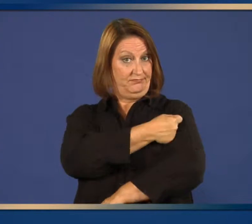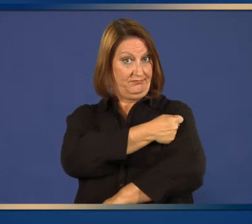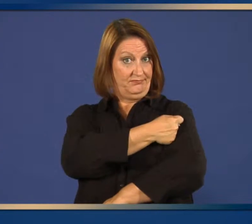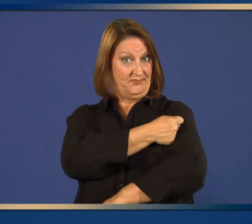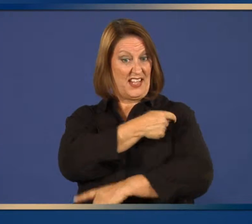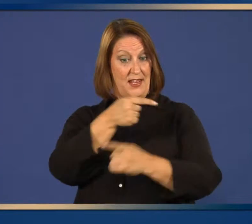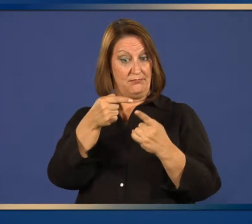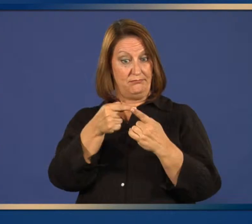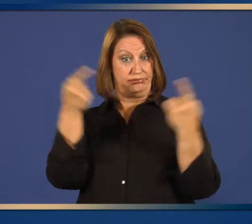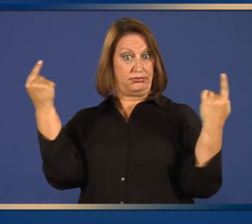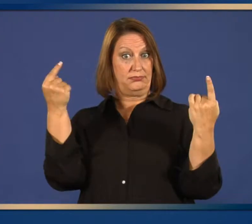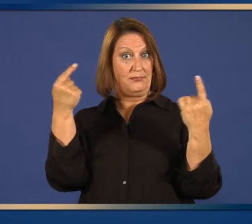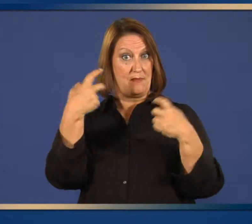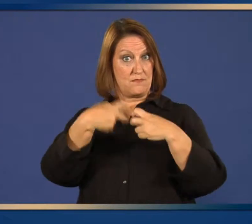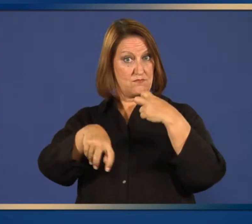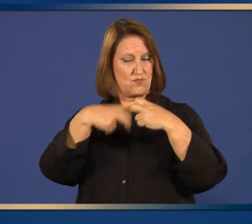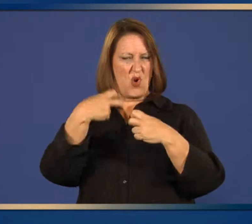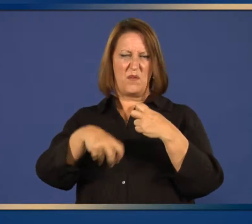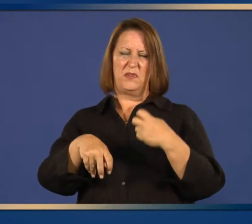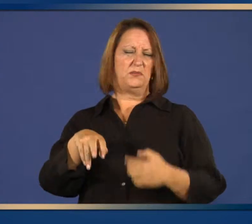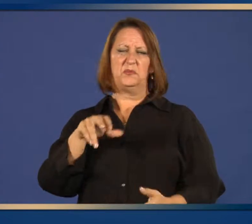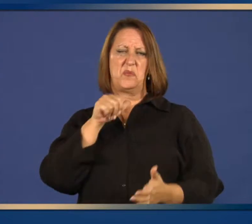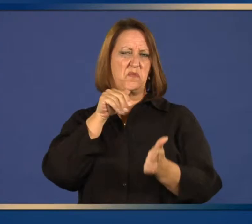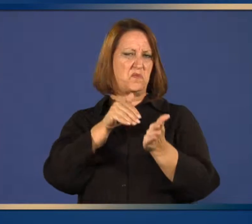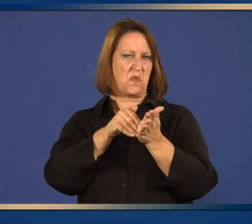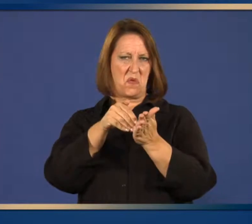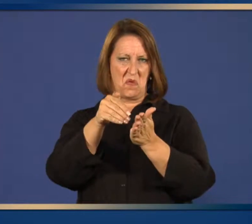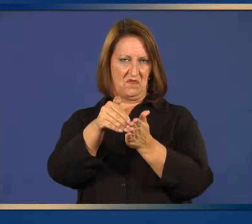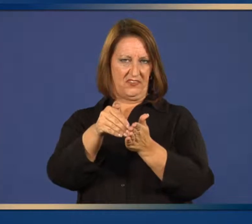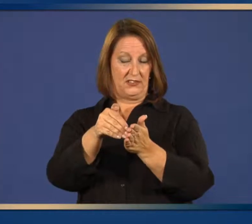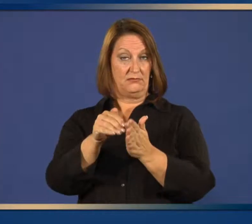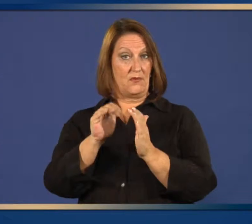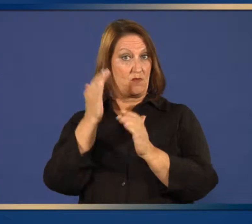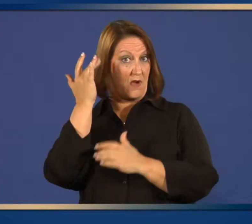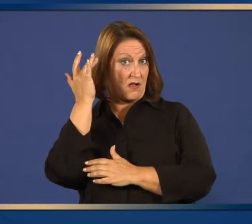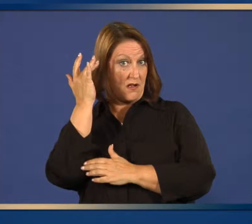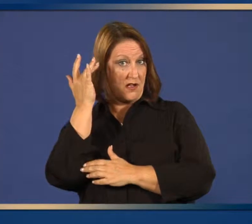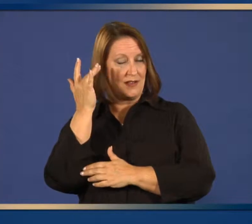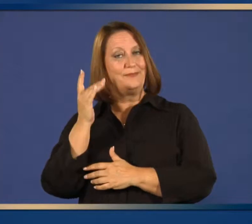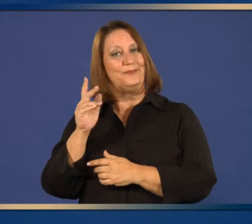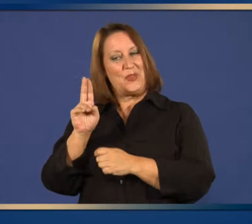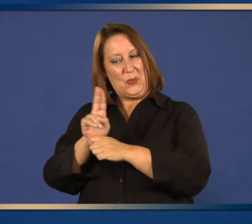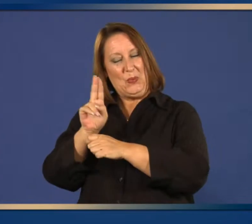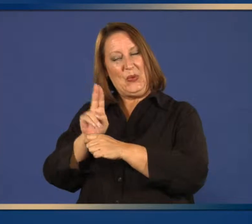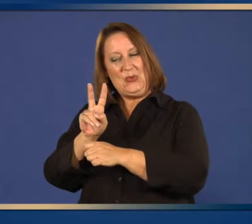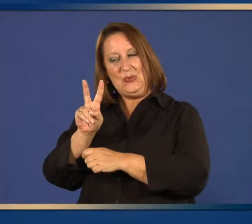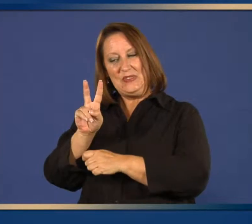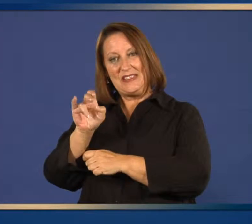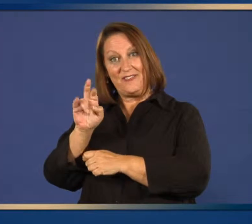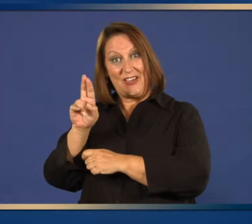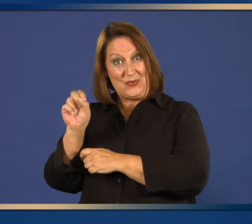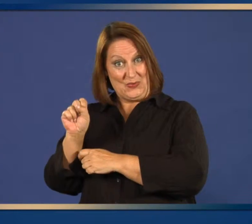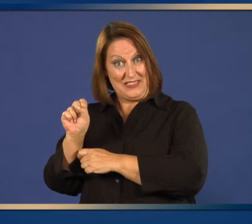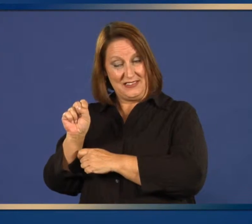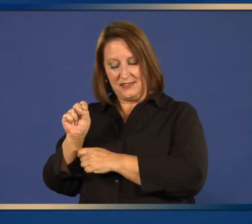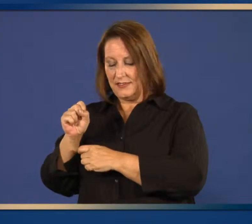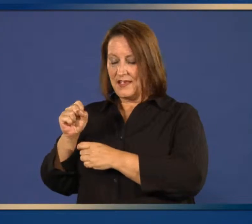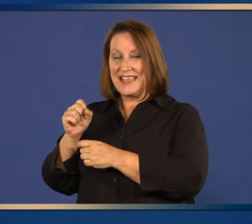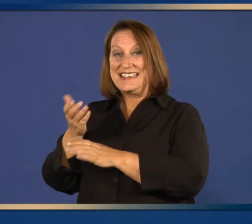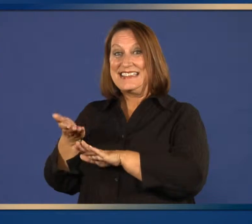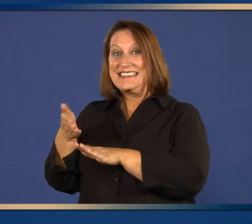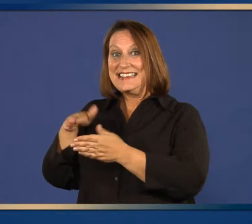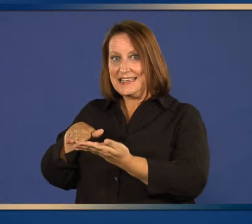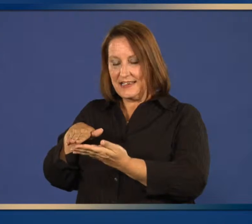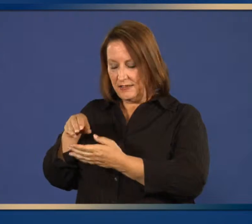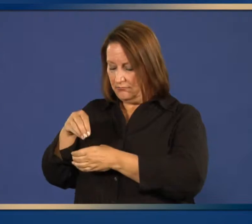Serious problems from inactivated influenza vaccine are very rare. The viruses